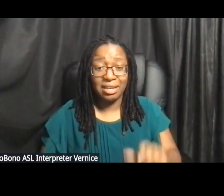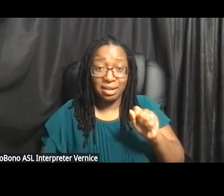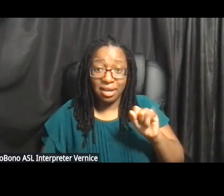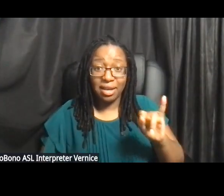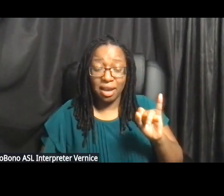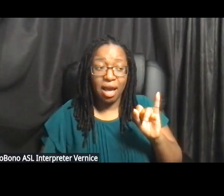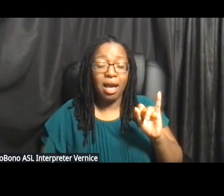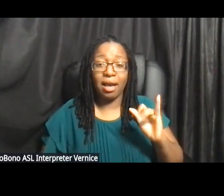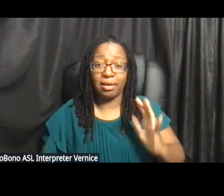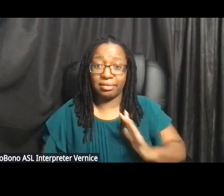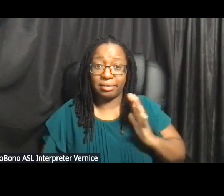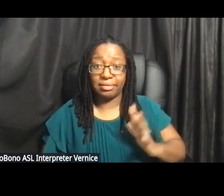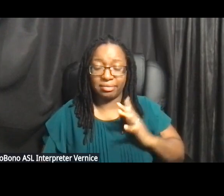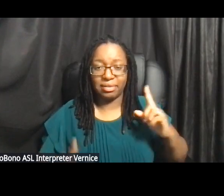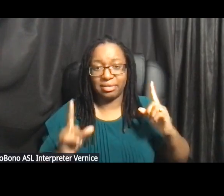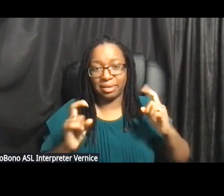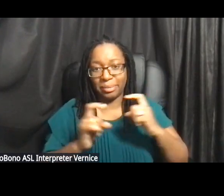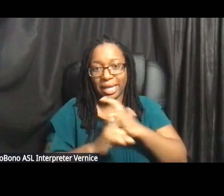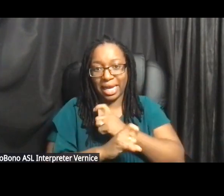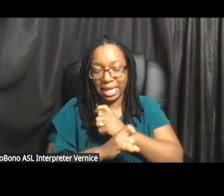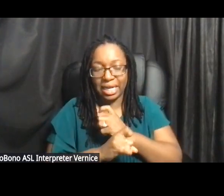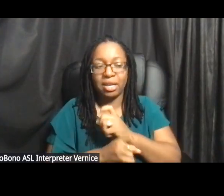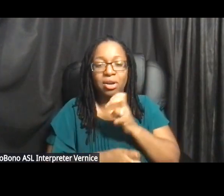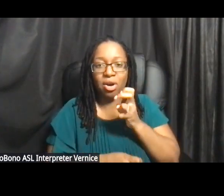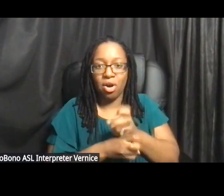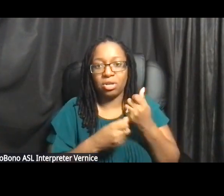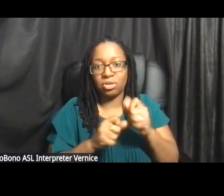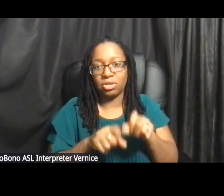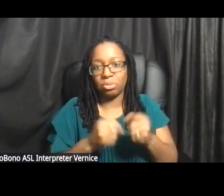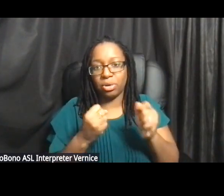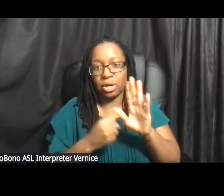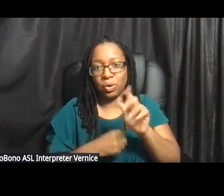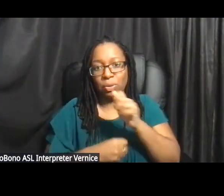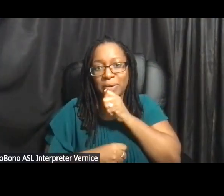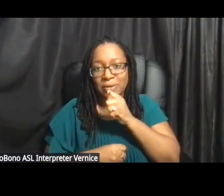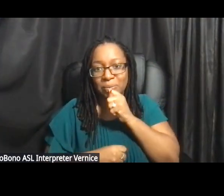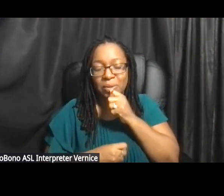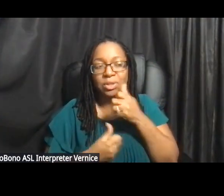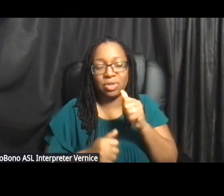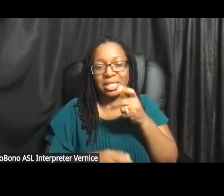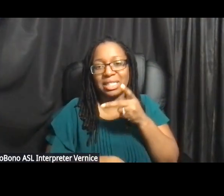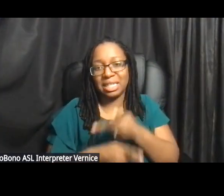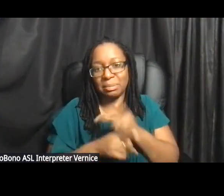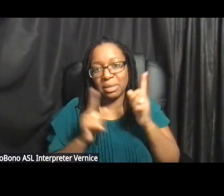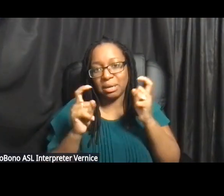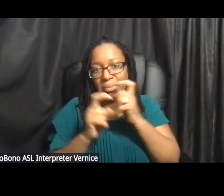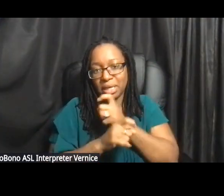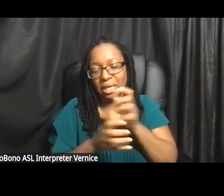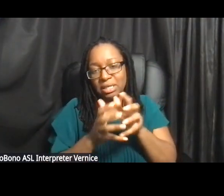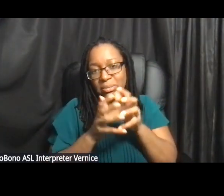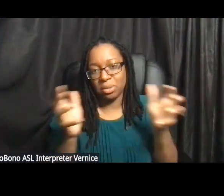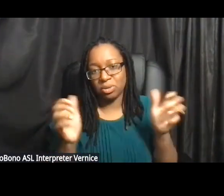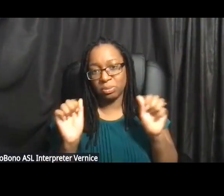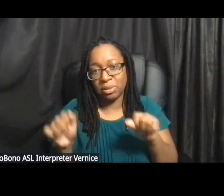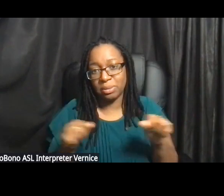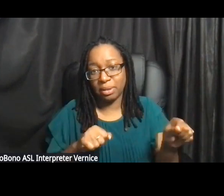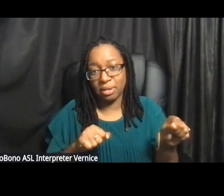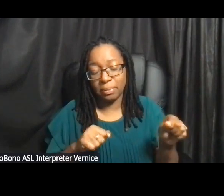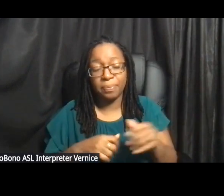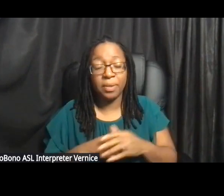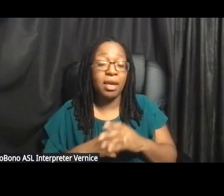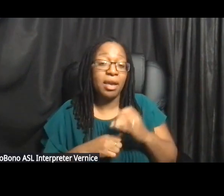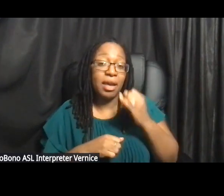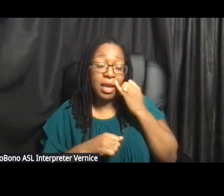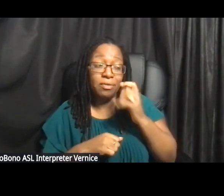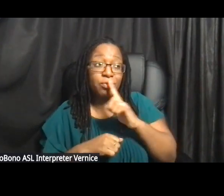advancements are also complicated, and they're also working really hard to break your passwords. So keep them complicated. And look, if there's one that really needs to not get